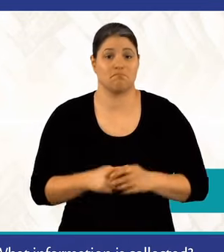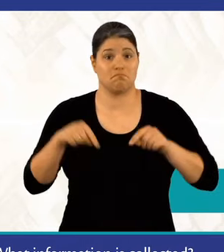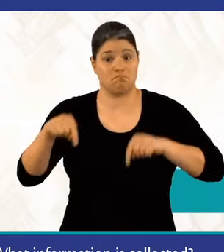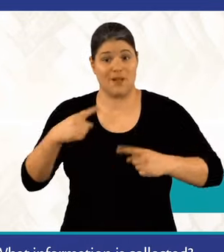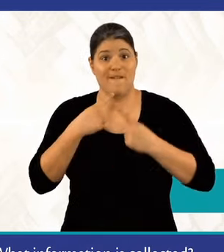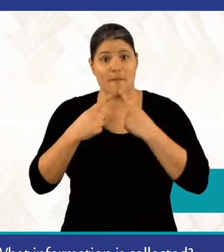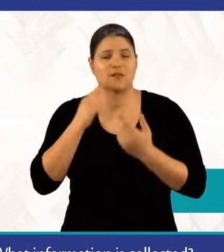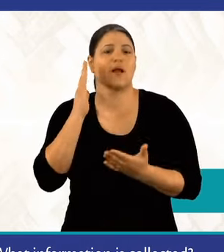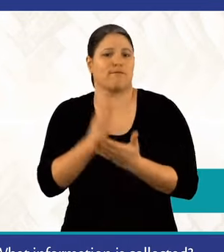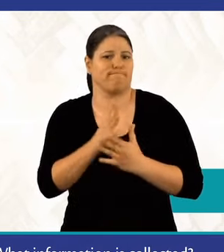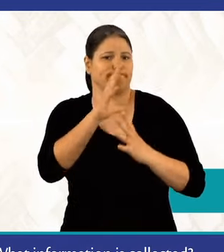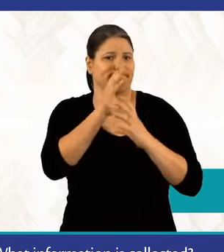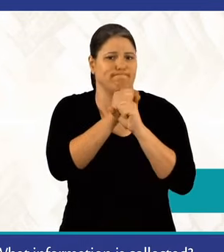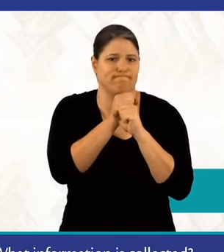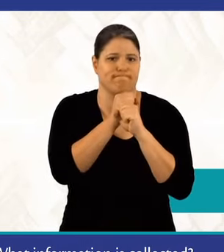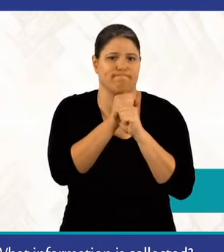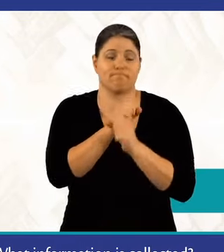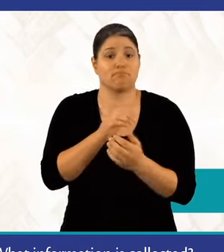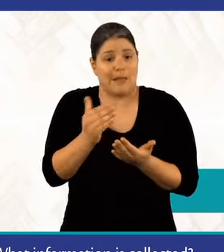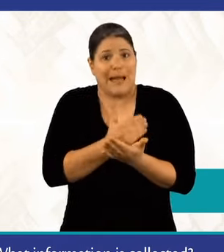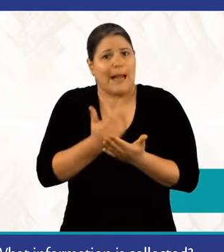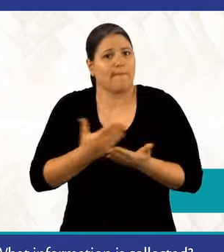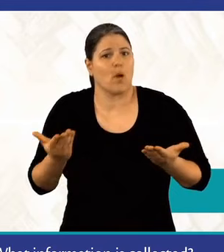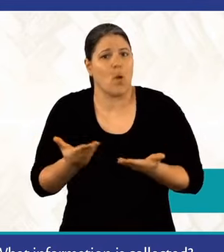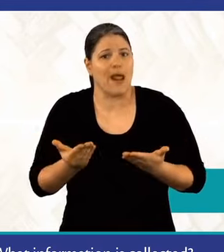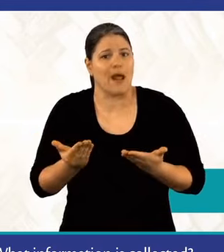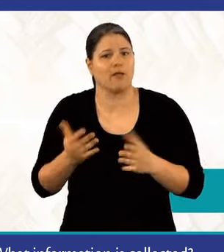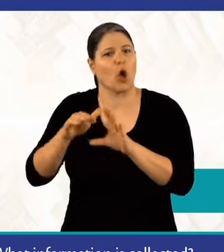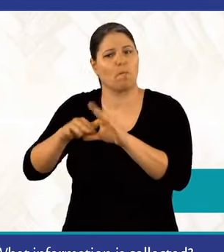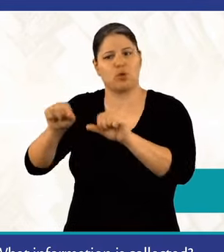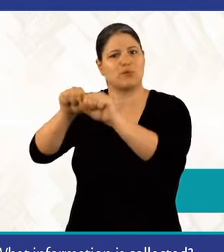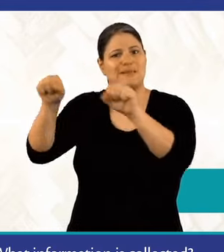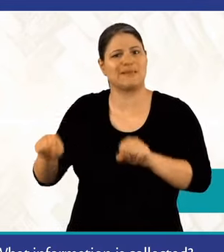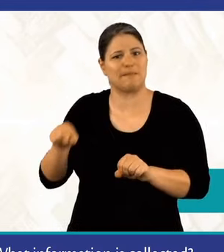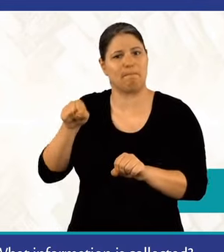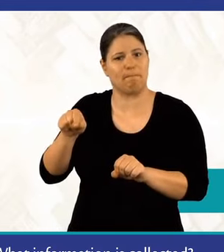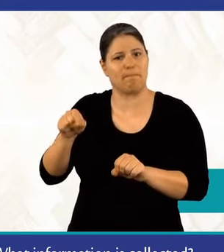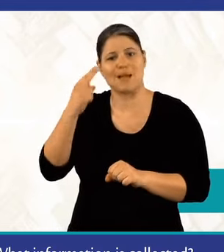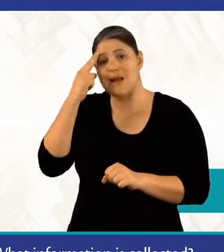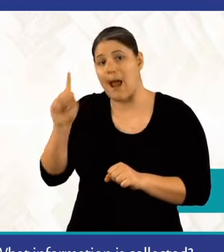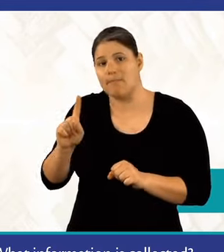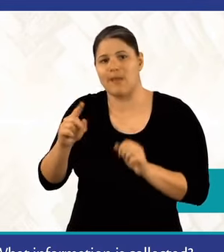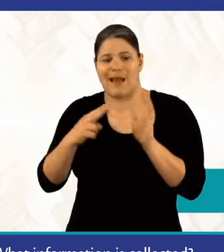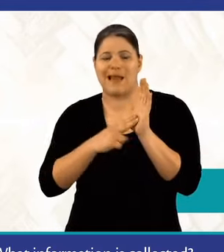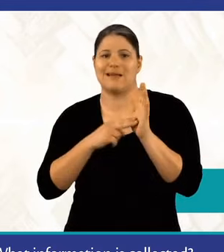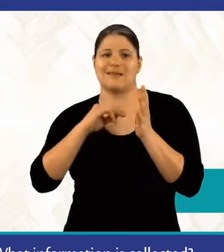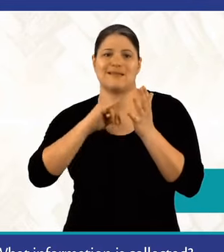This confidential information is stored on a computer system called the NZSL Register, which is held by the